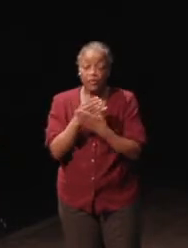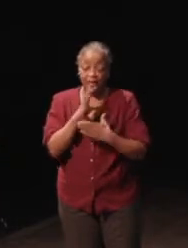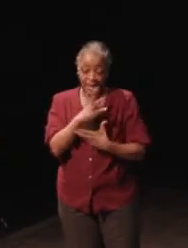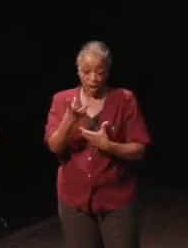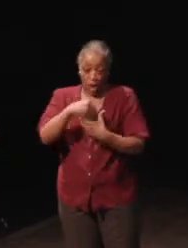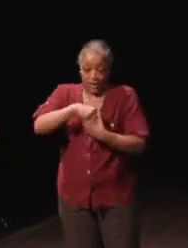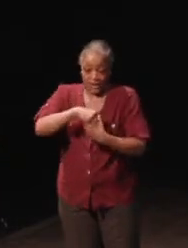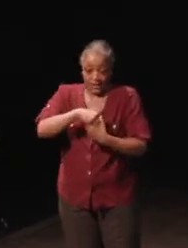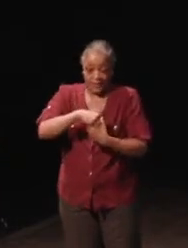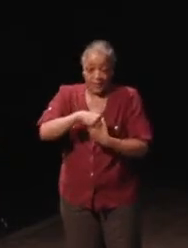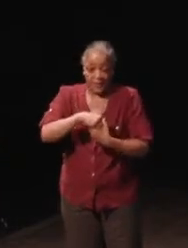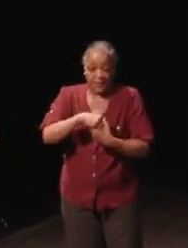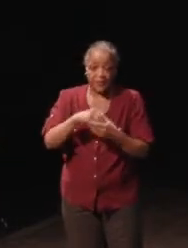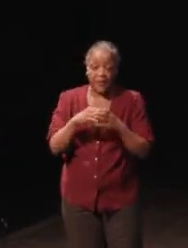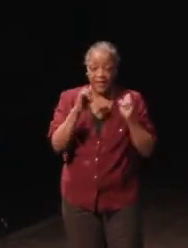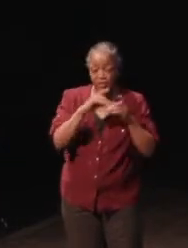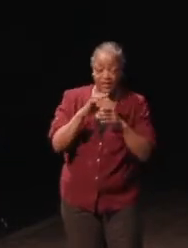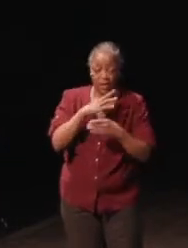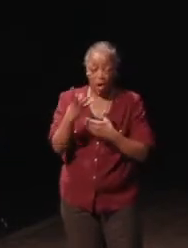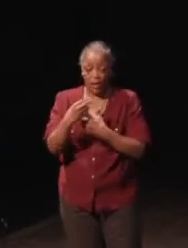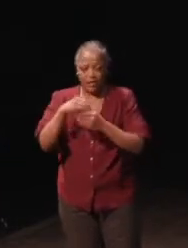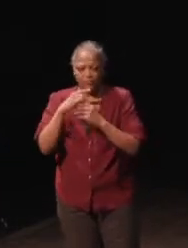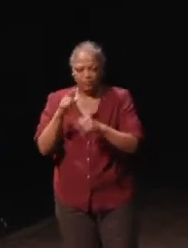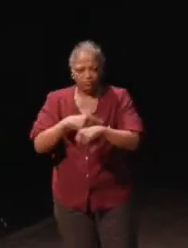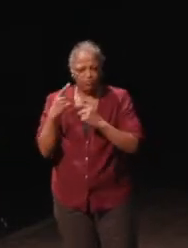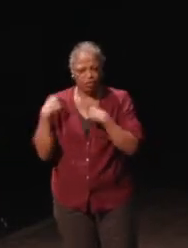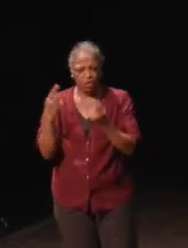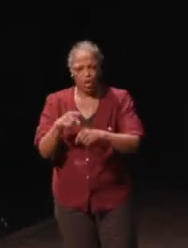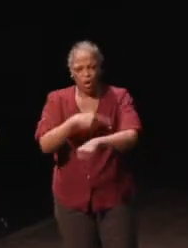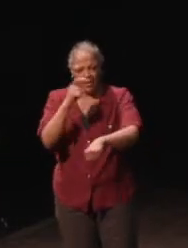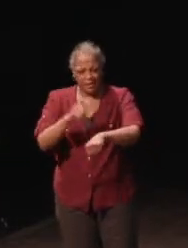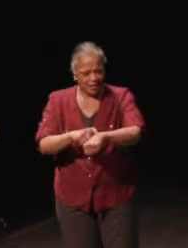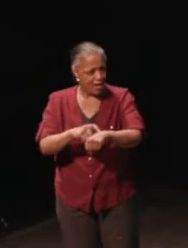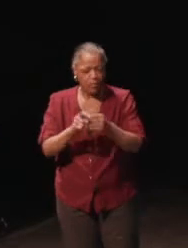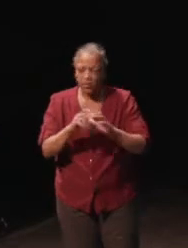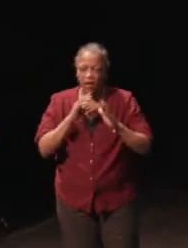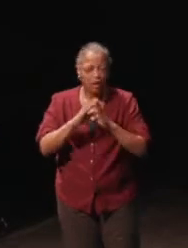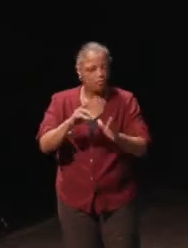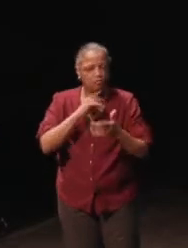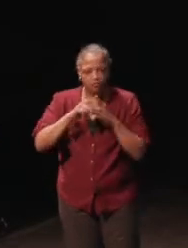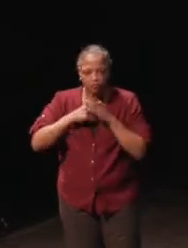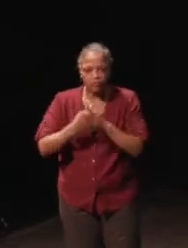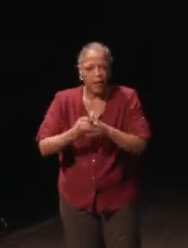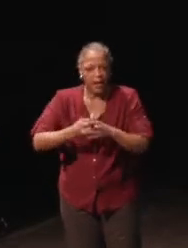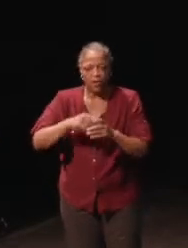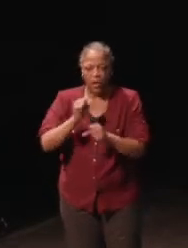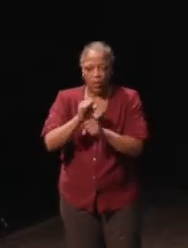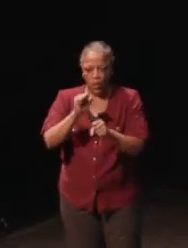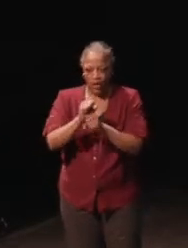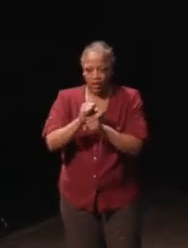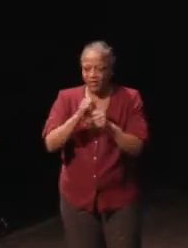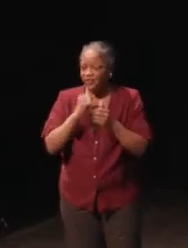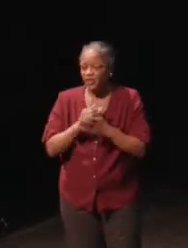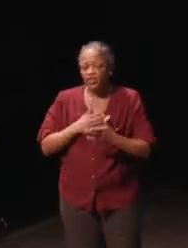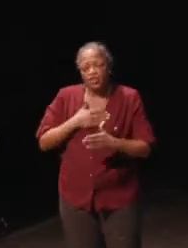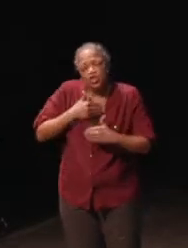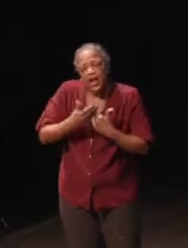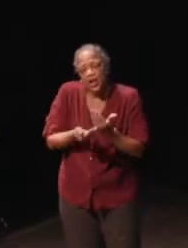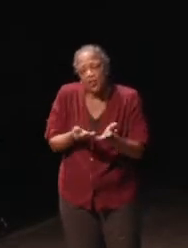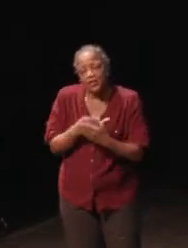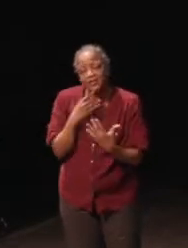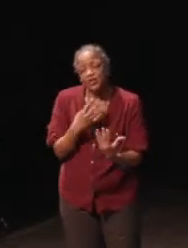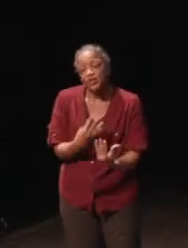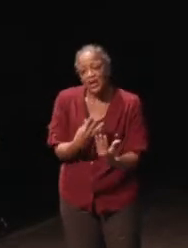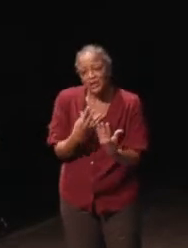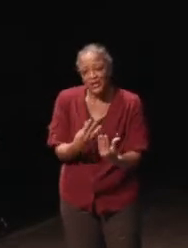music education and autism for a long time now, and has just done such pioneering work. She's such a generous and